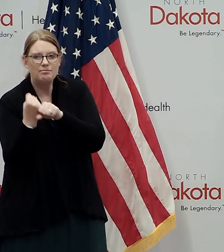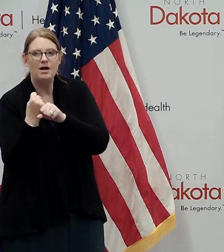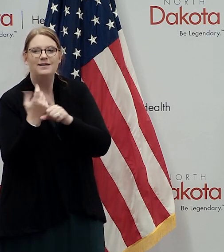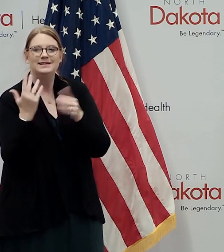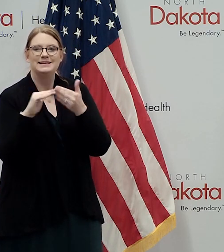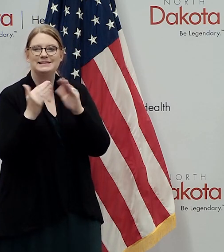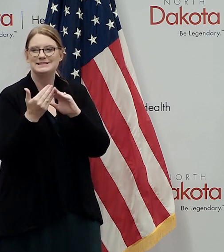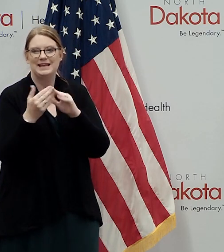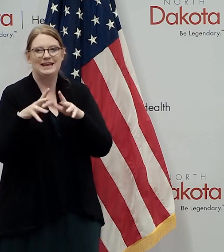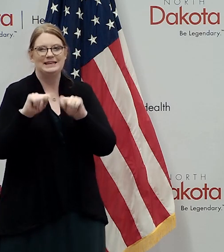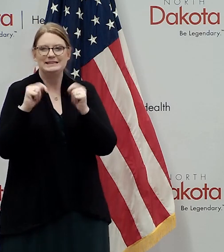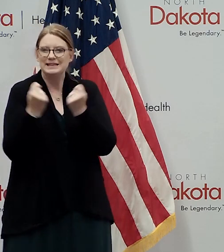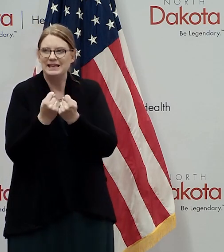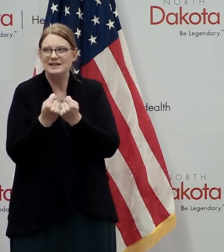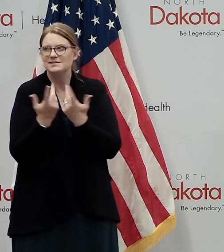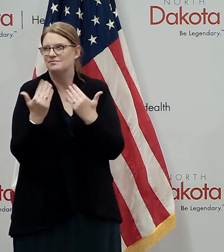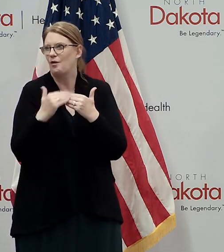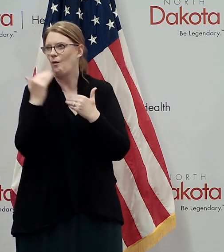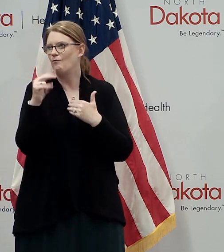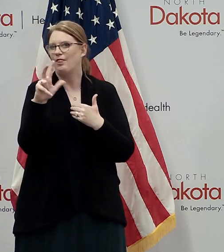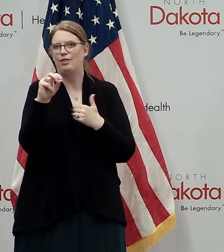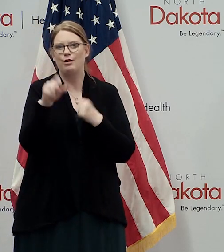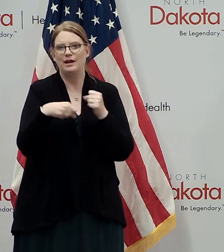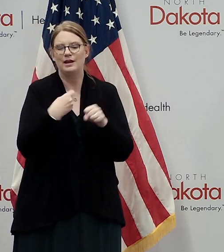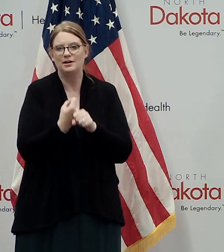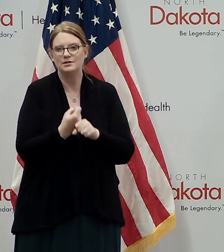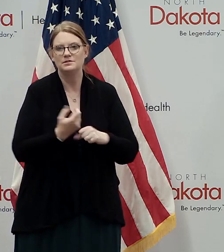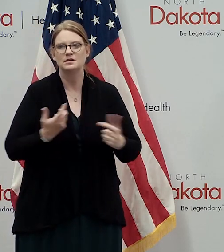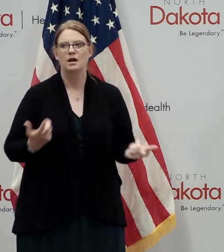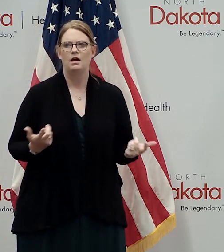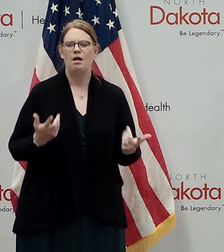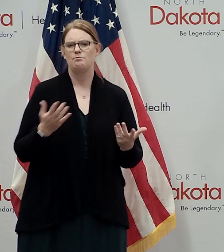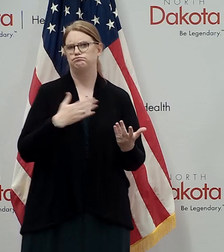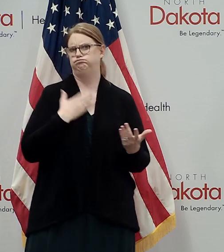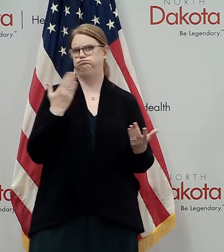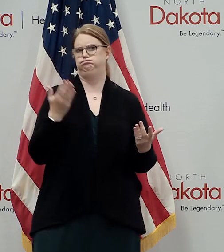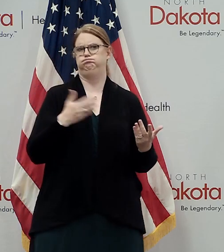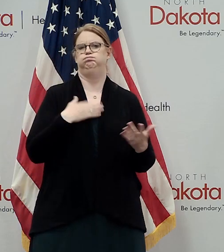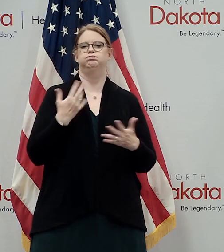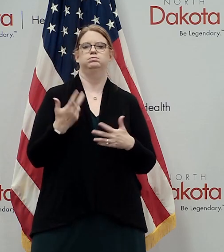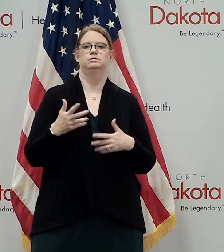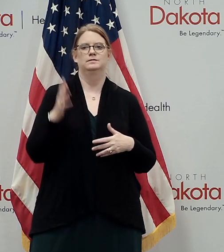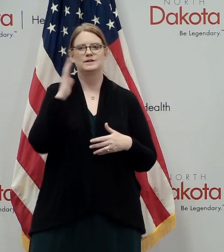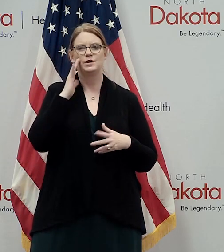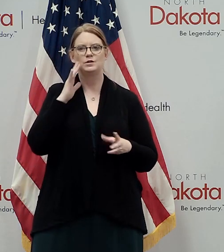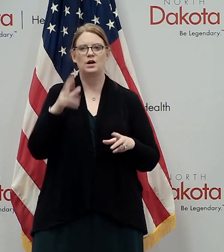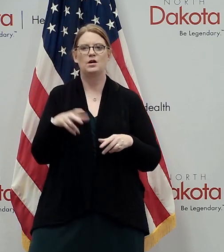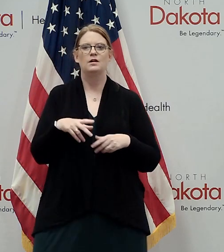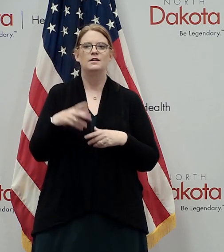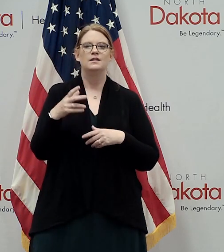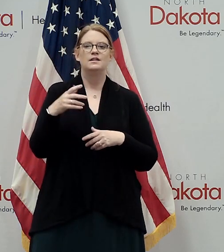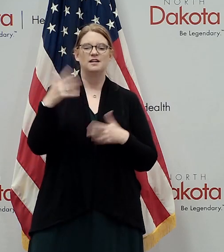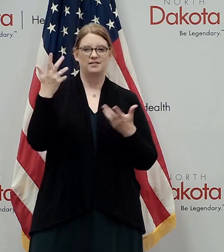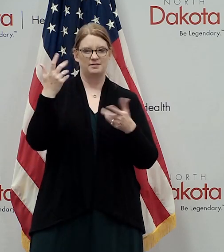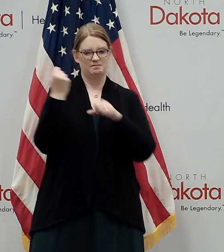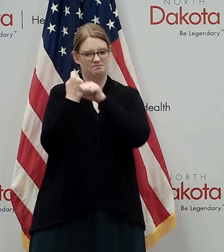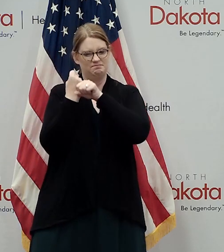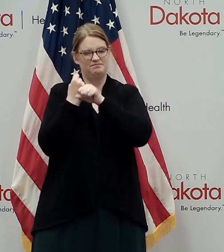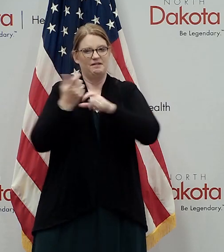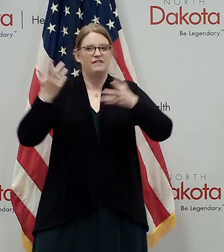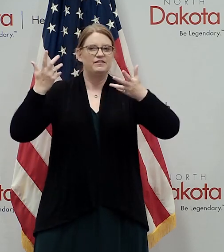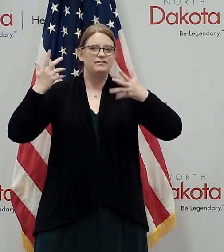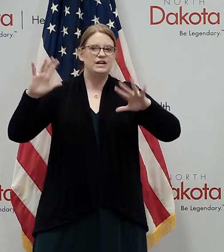leagues for over 30 years. I understand the joy of sitting on the fender of a pickup after playing a